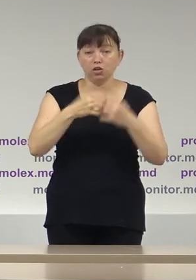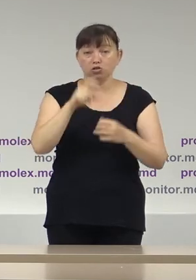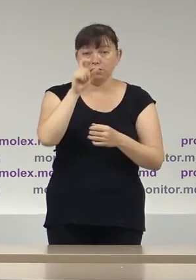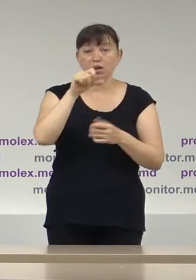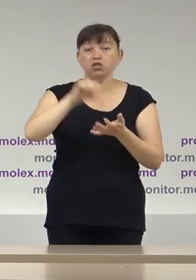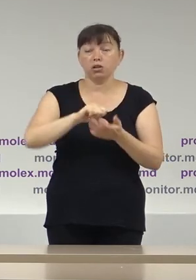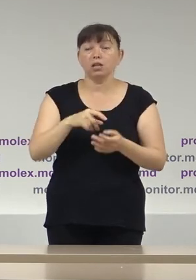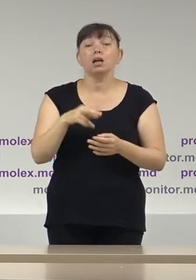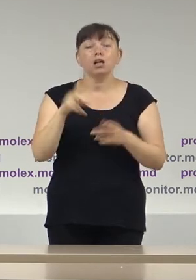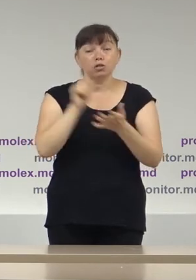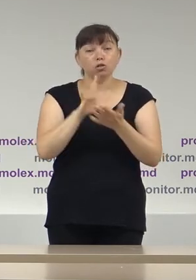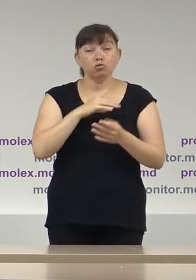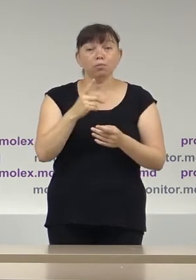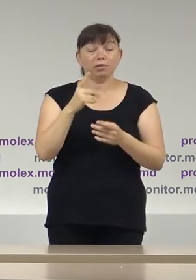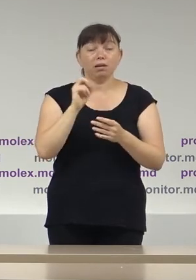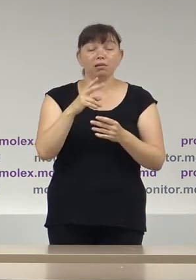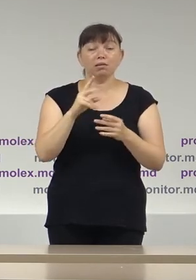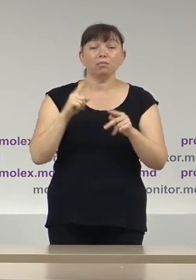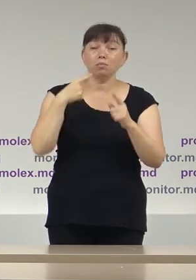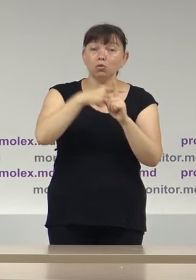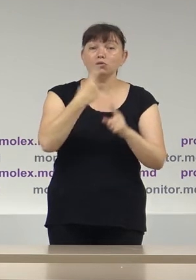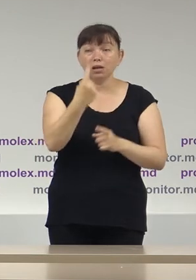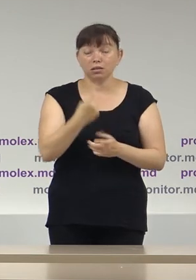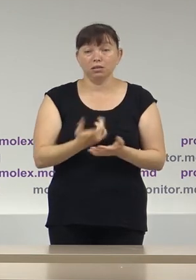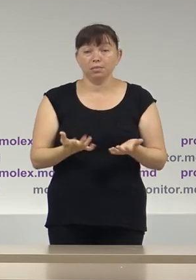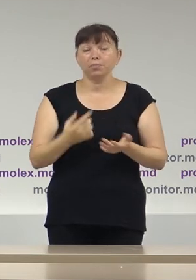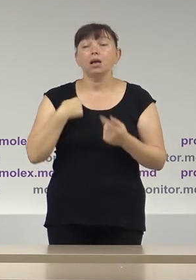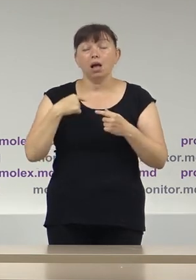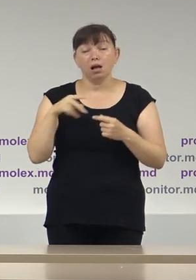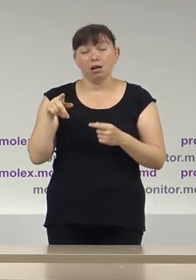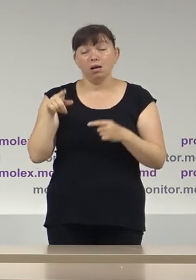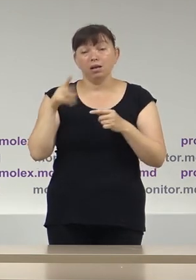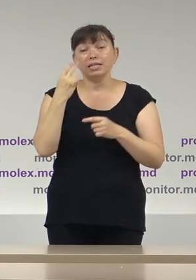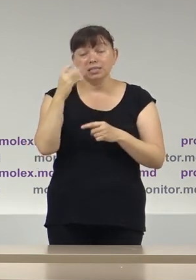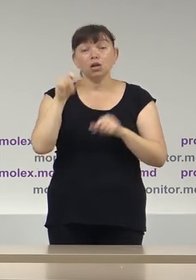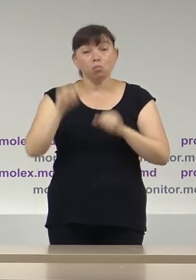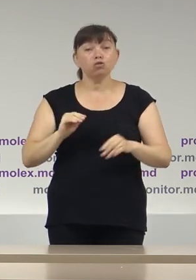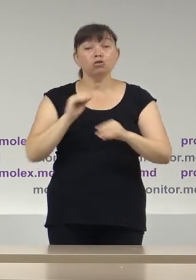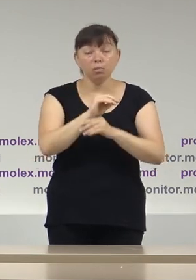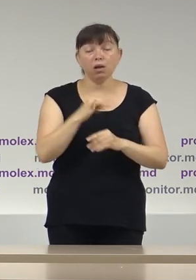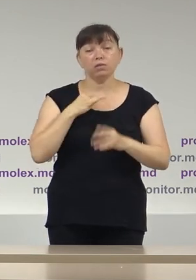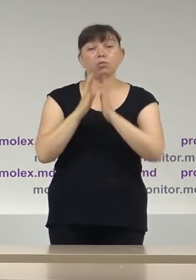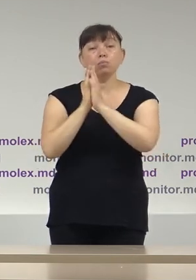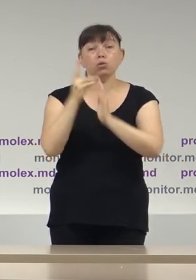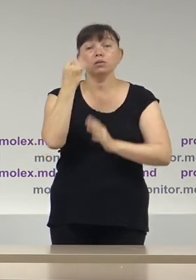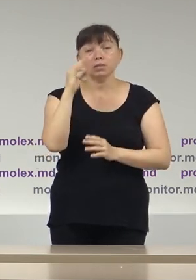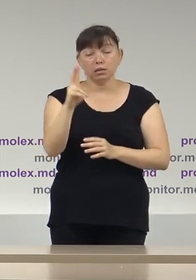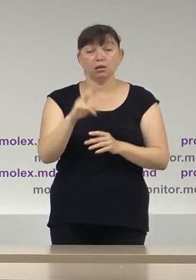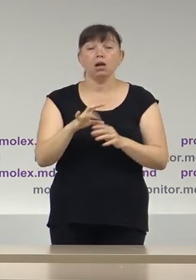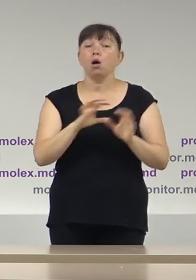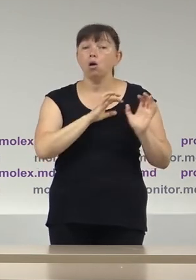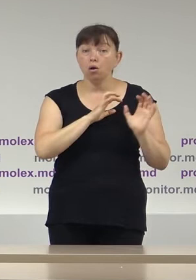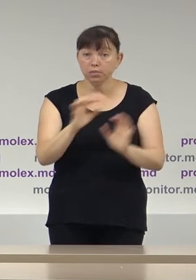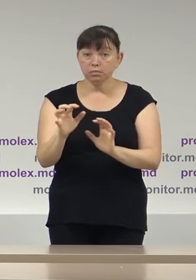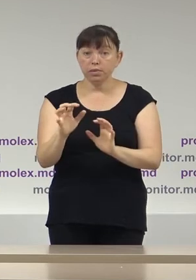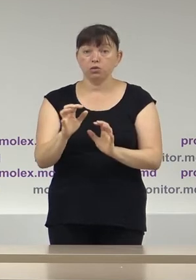members, which is a violation of the law. Here, would like to underline that CEC can appoint more members from